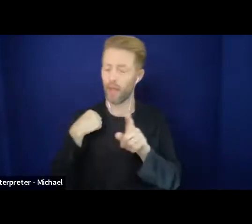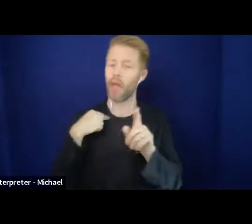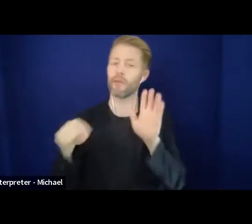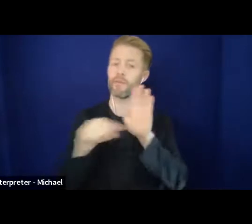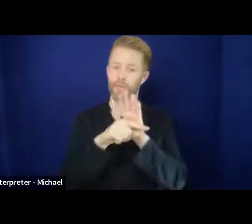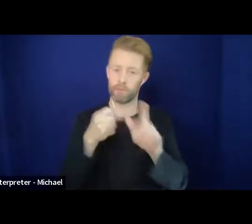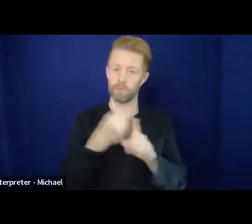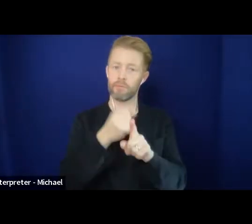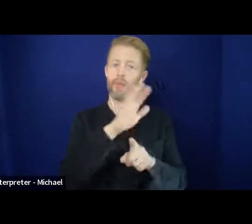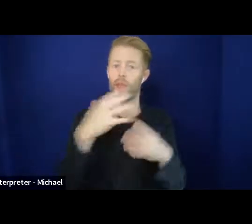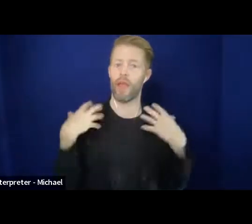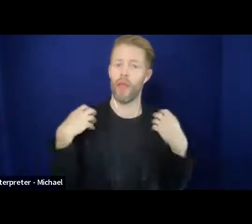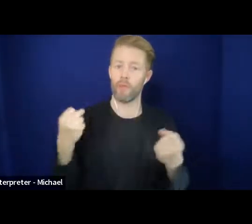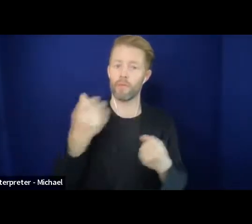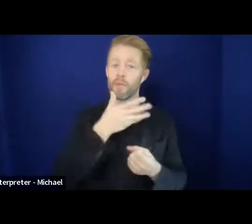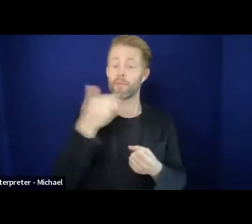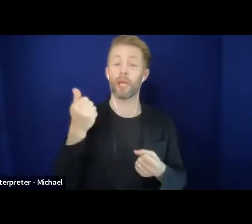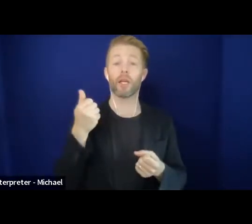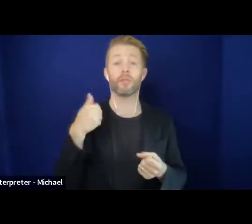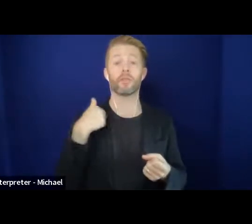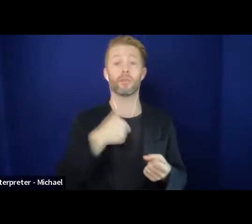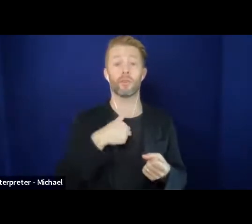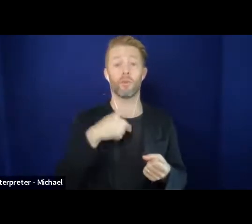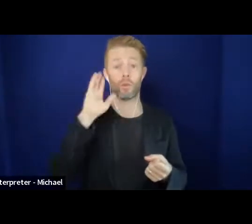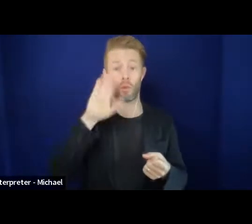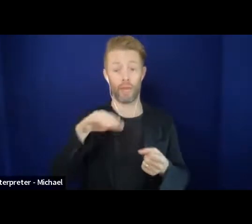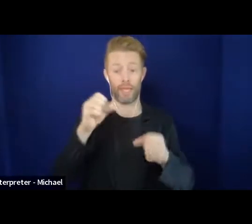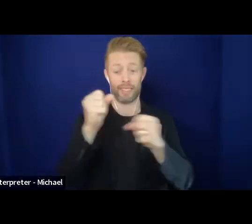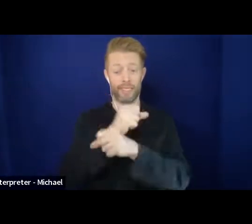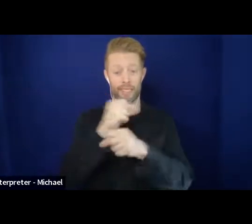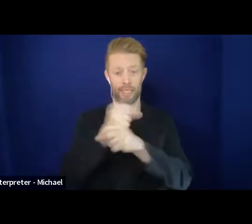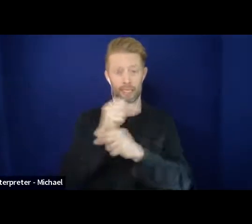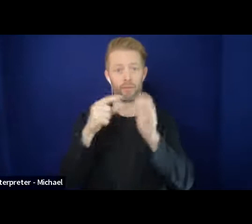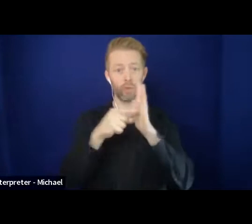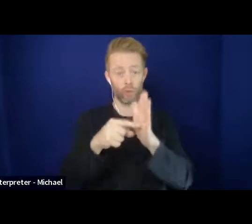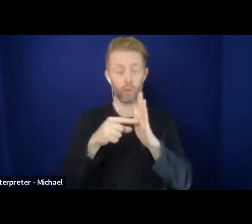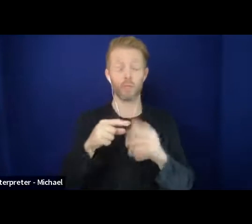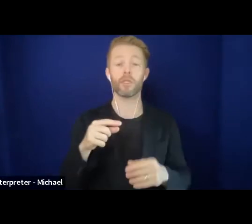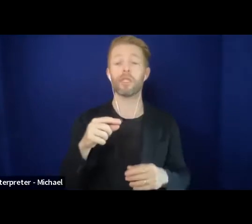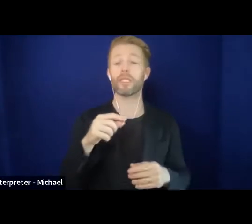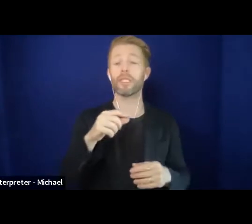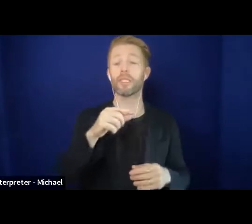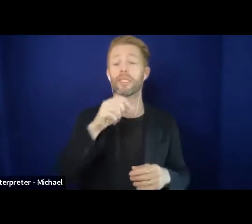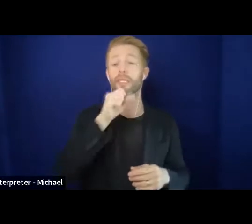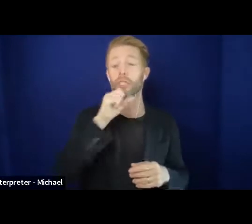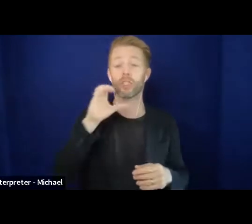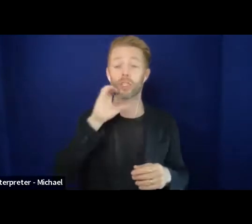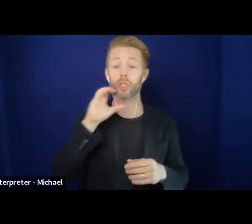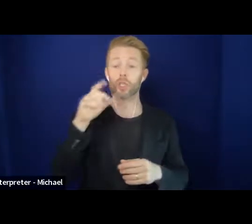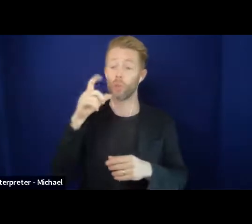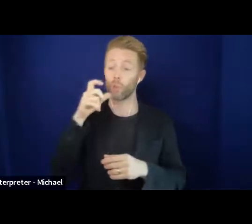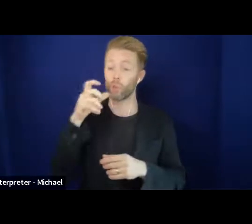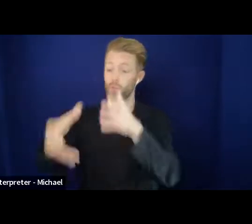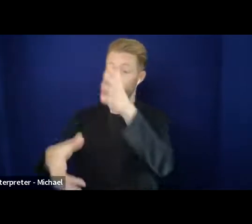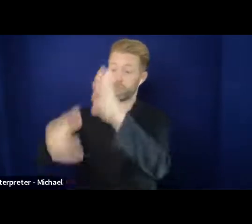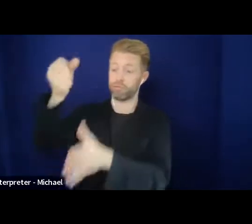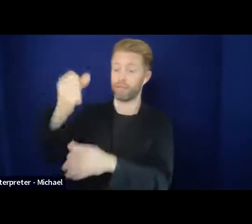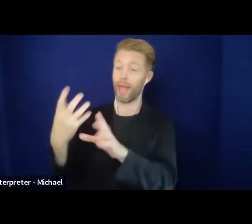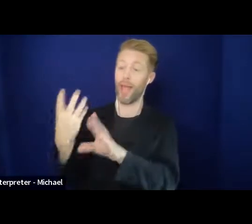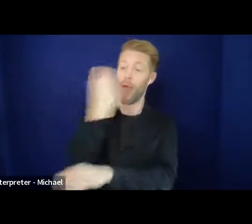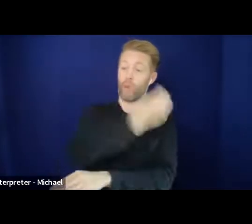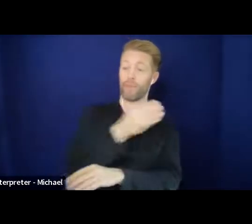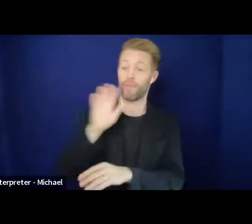their health, because we know statistics have shown that when seniors are displaced out of their community, then their